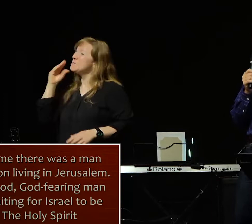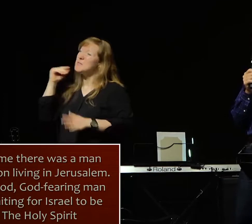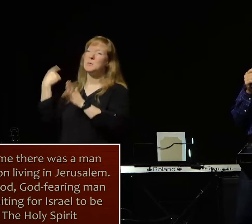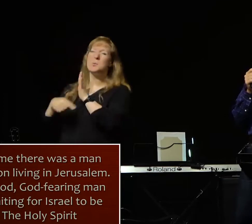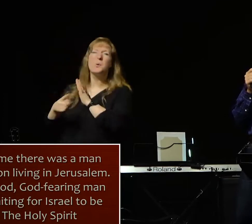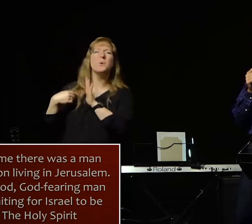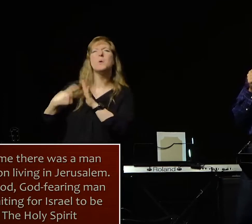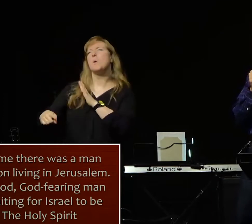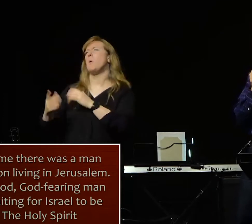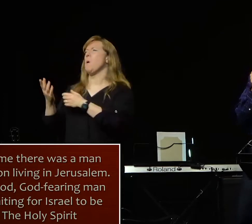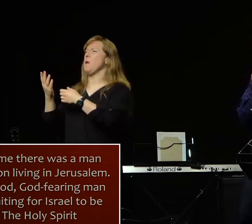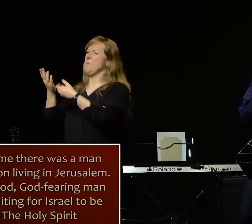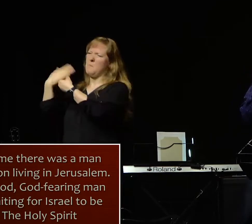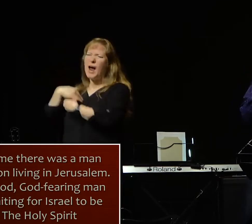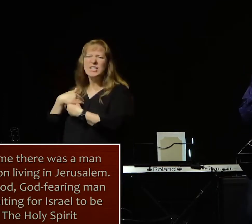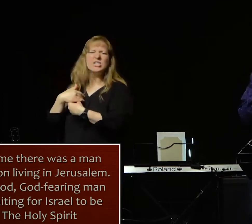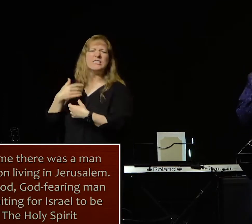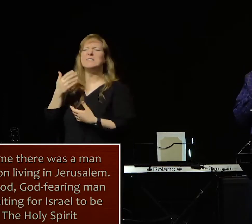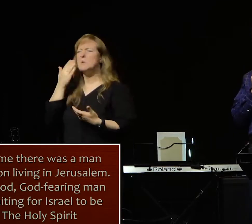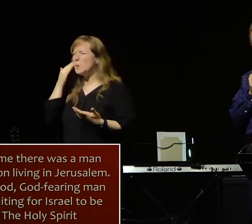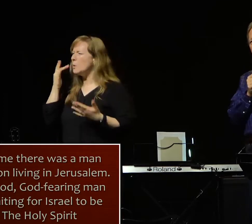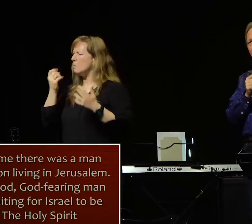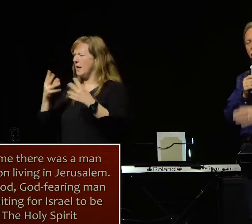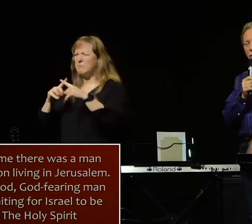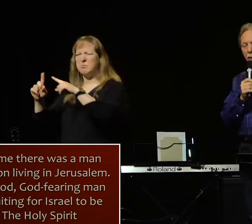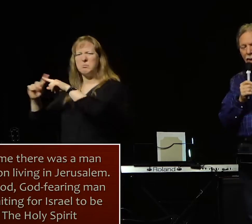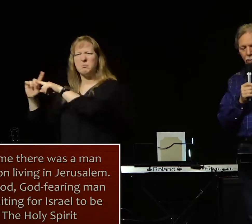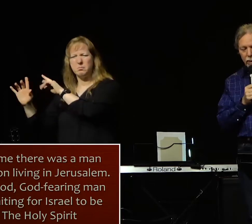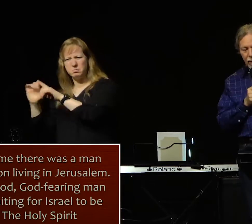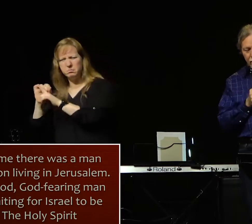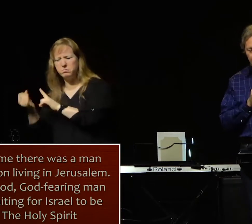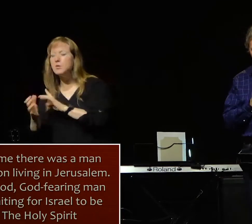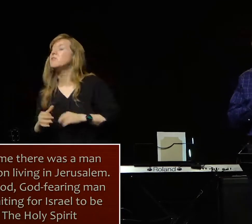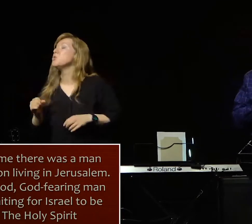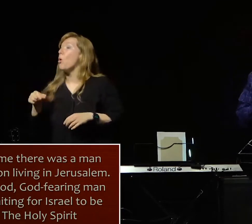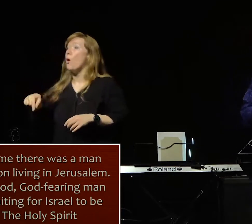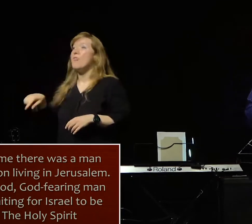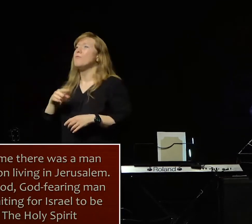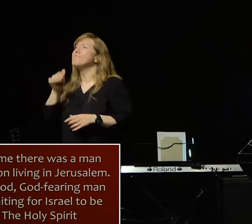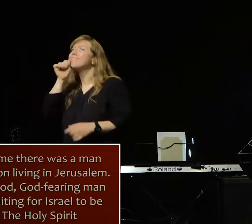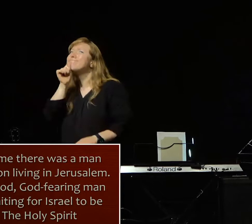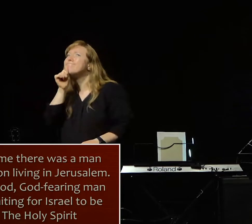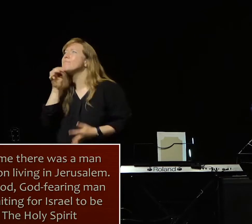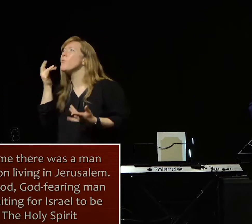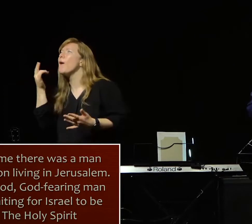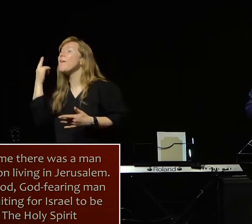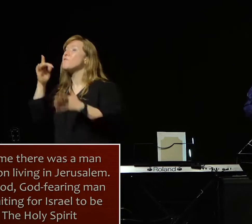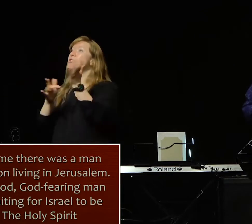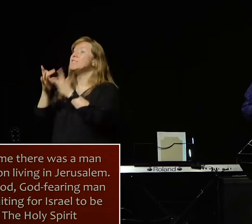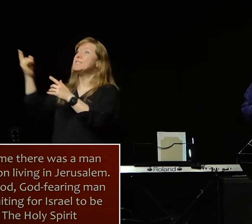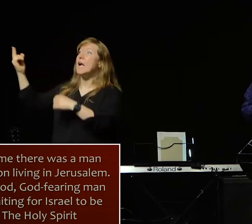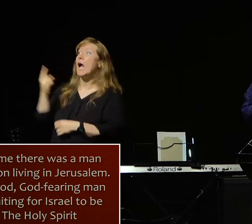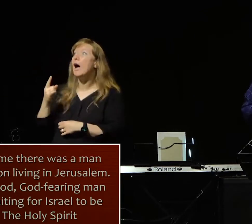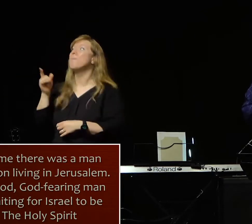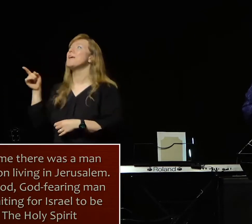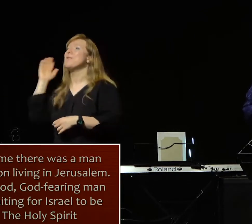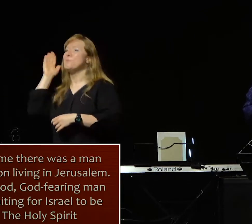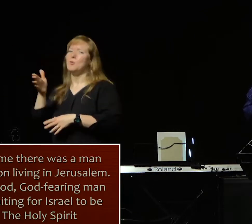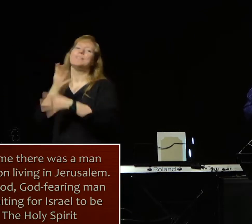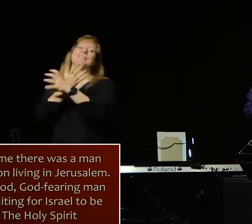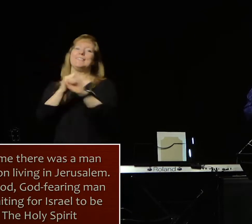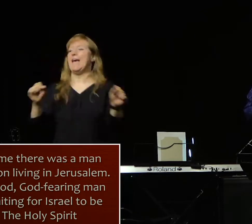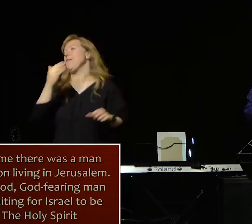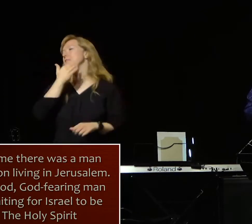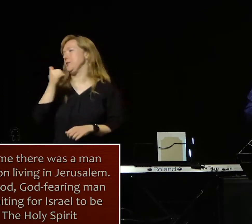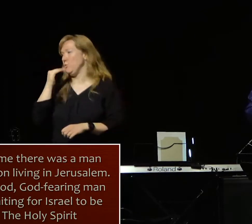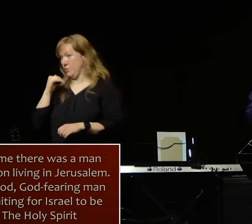people, and they were just looking for this day that the Messiah would come, and he was going to rectify some things and make